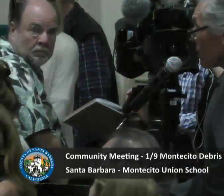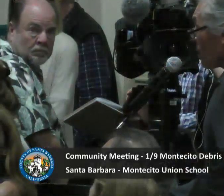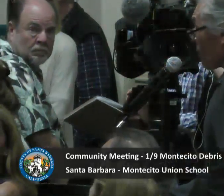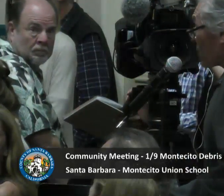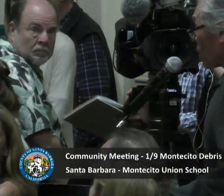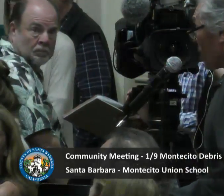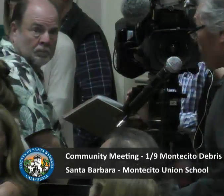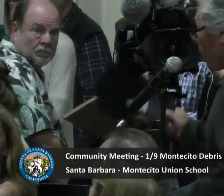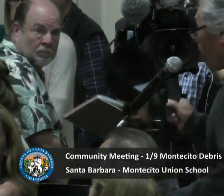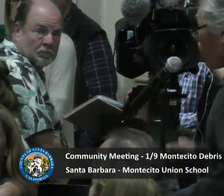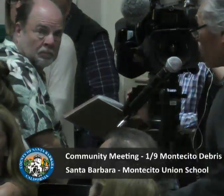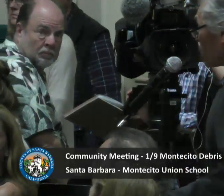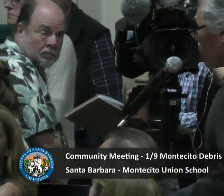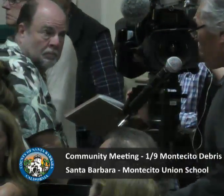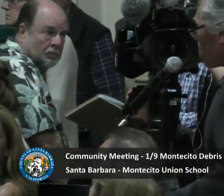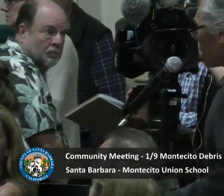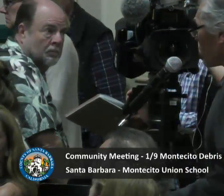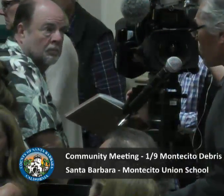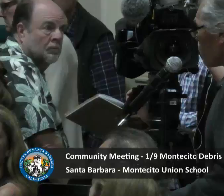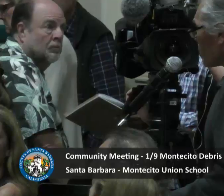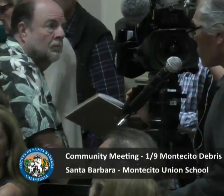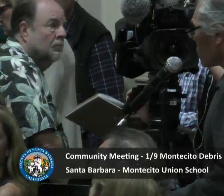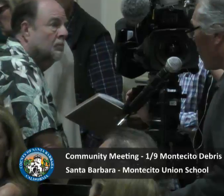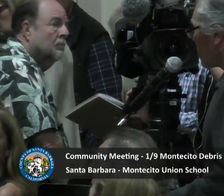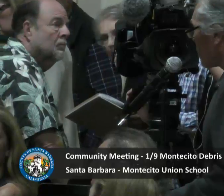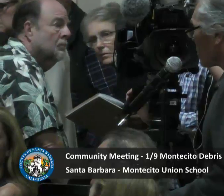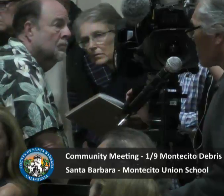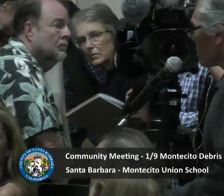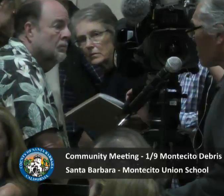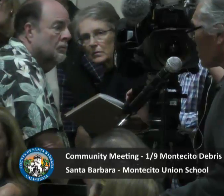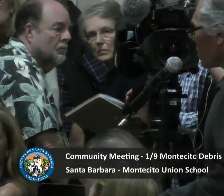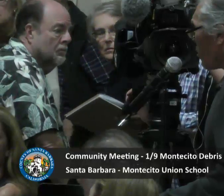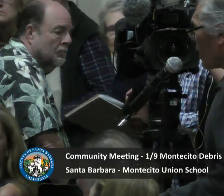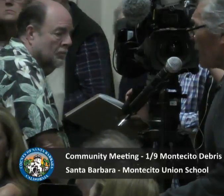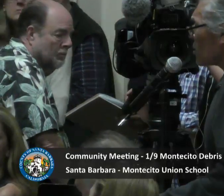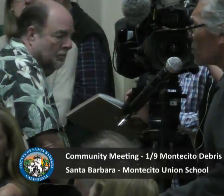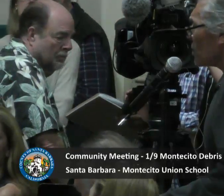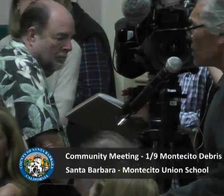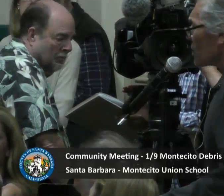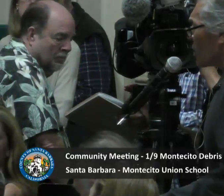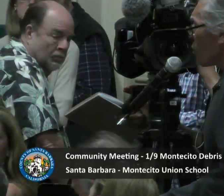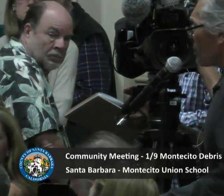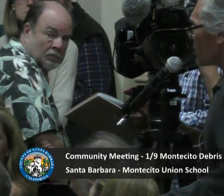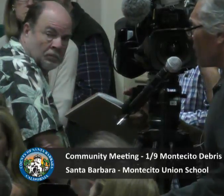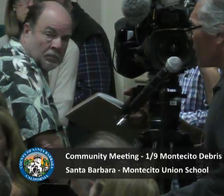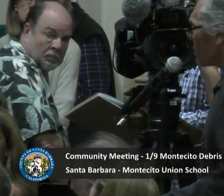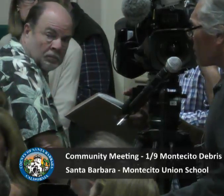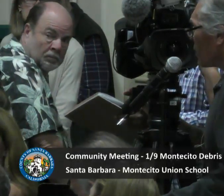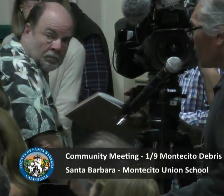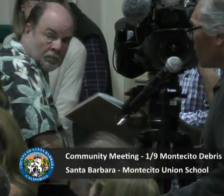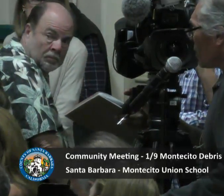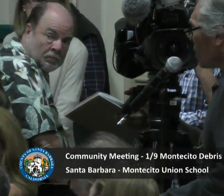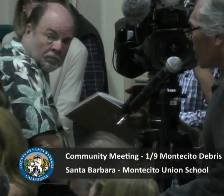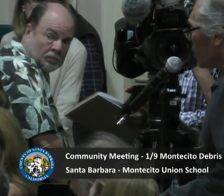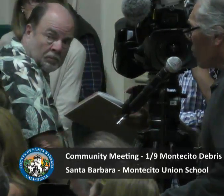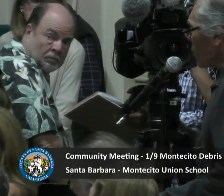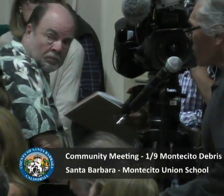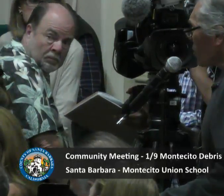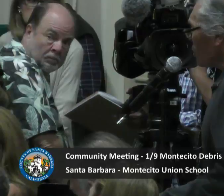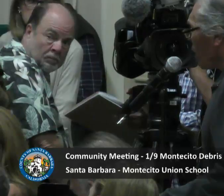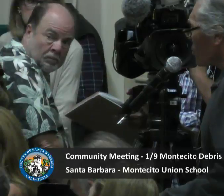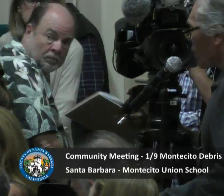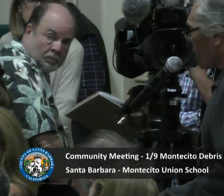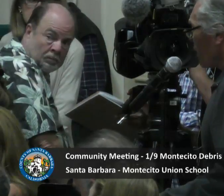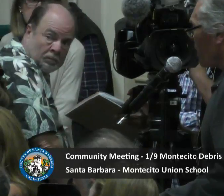I'd like to congratulate all the departments, first responders, and all the agencies and their representatives in